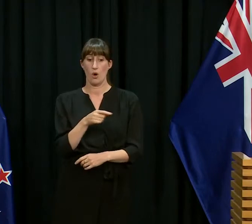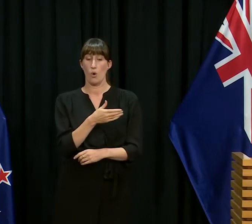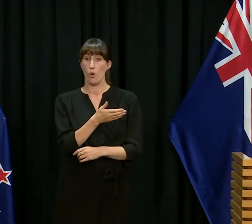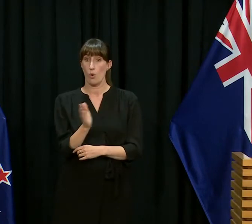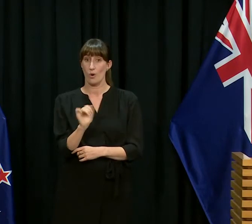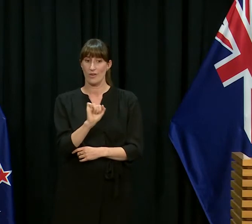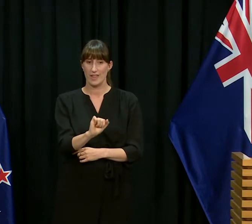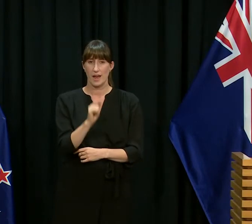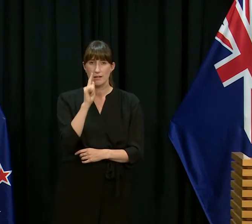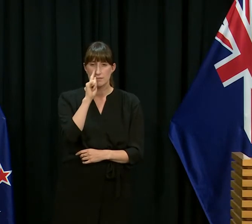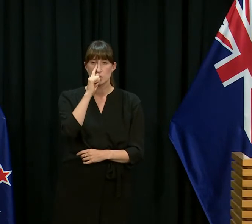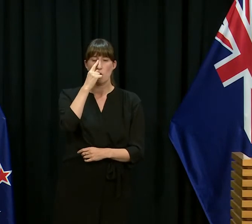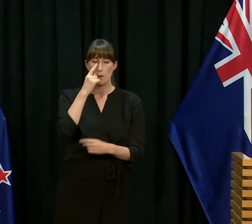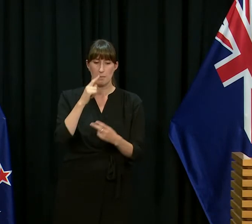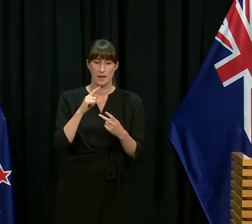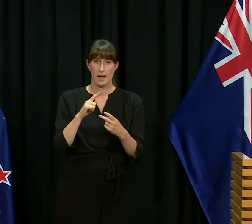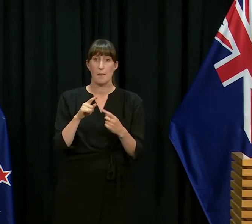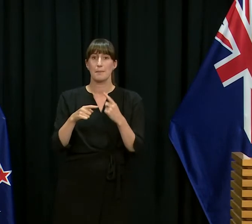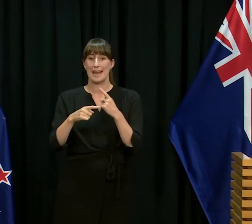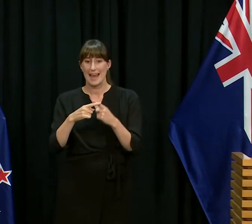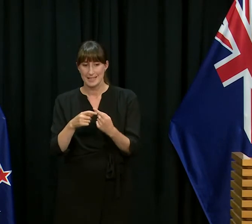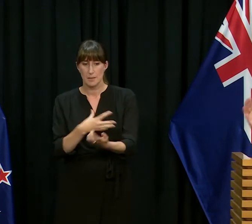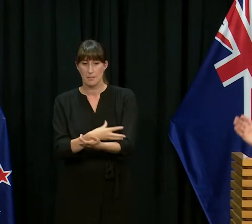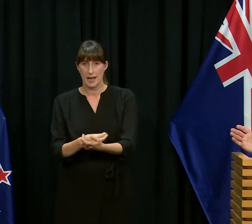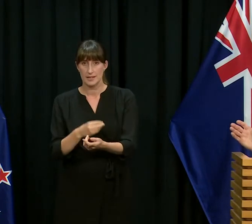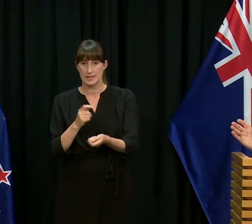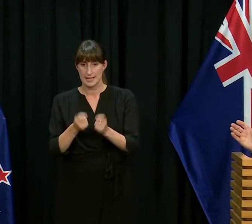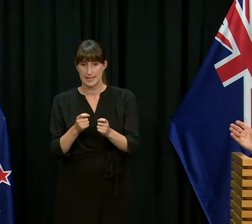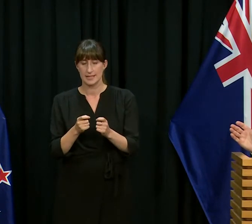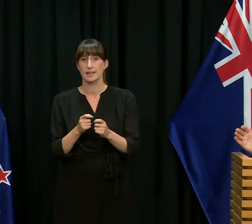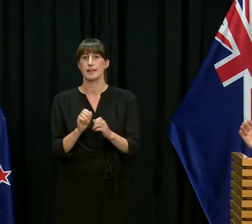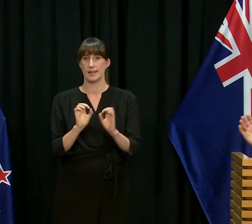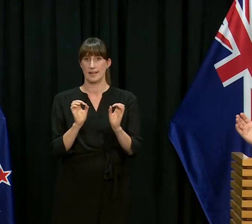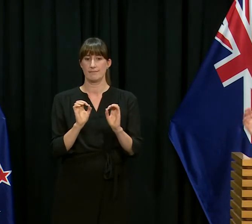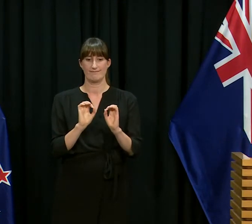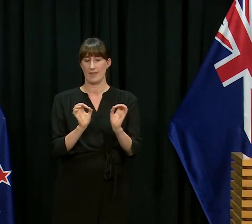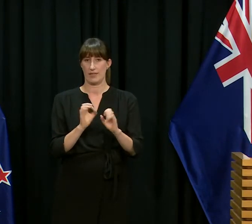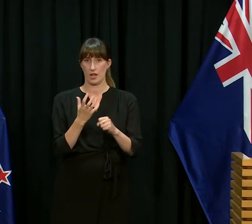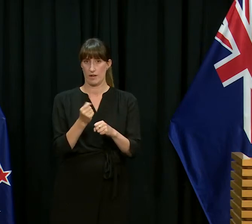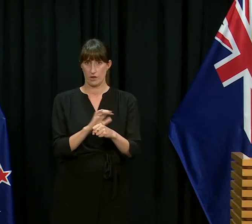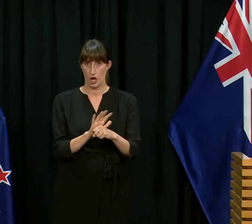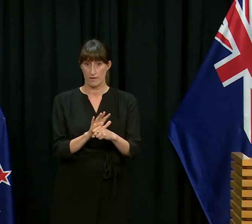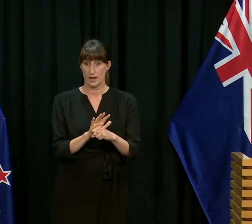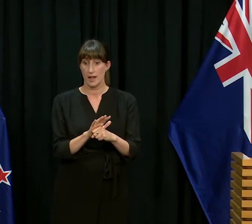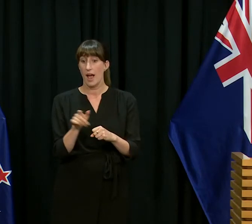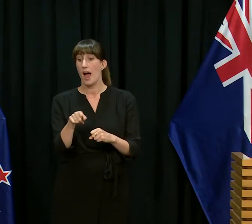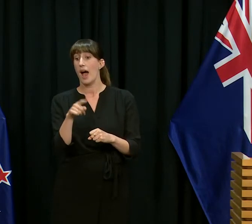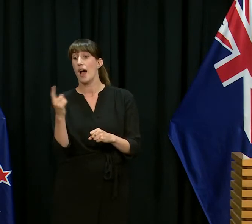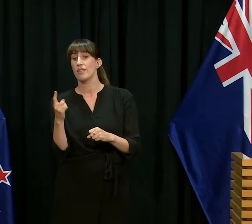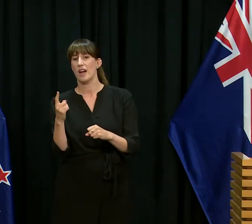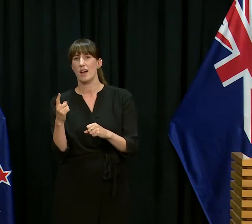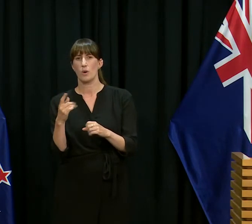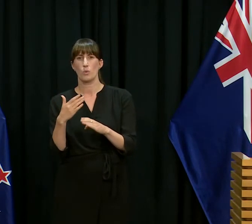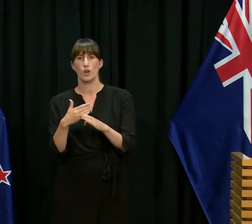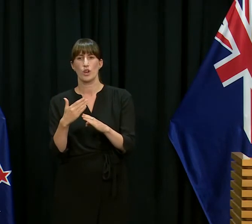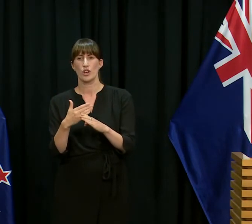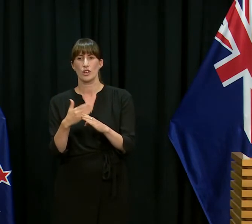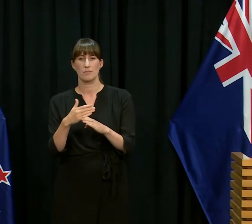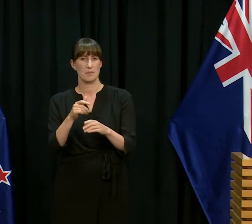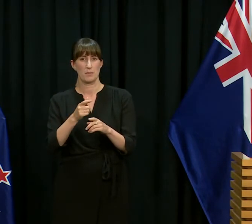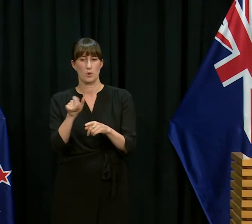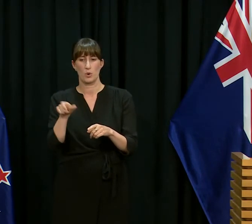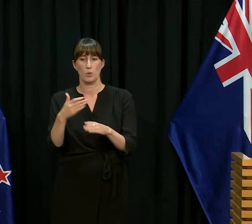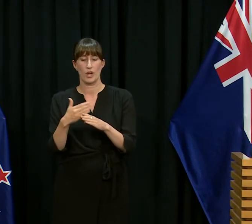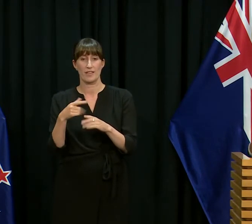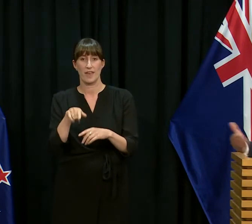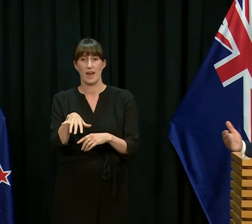had negative serology. They haven't done serology on the others in the workplace, but all the others have been tested, and again, the majority of